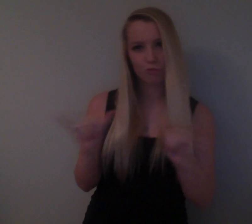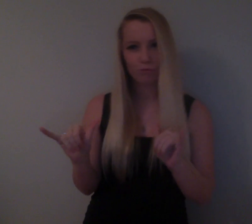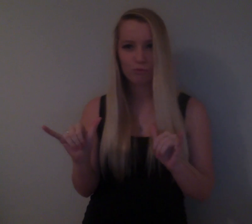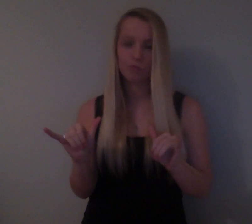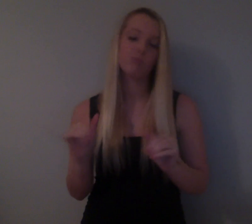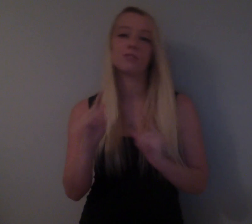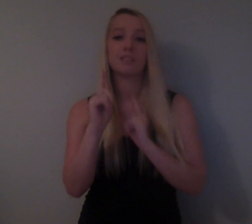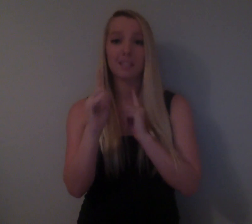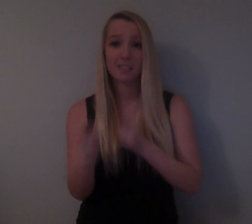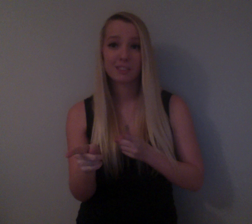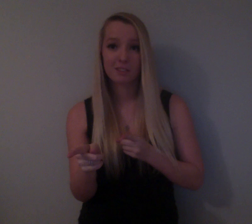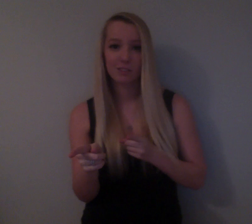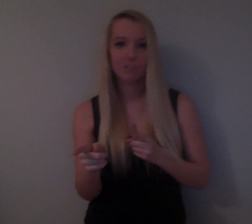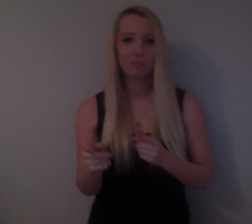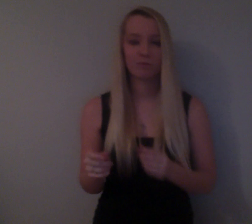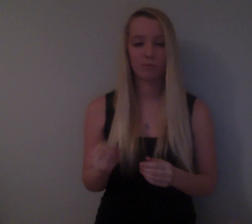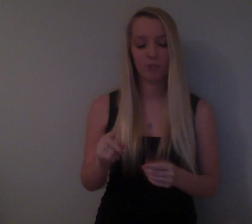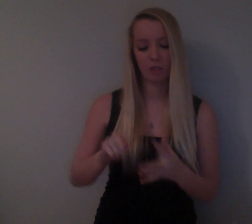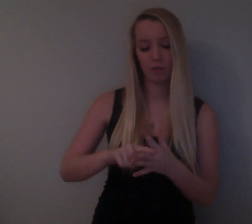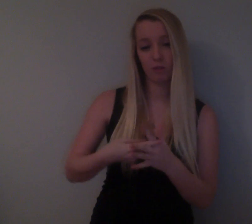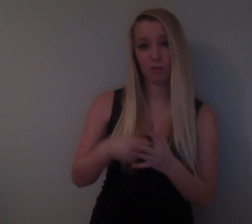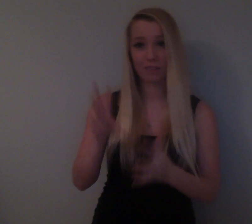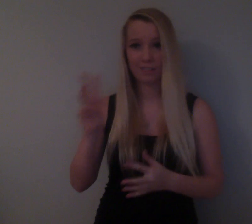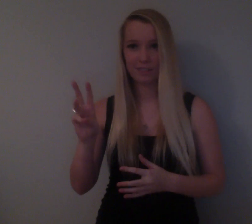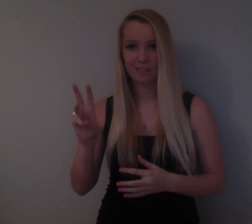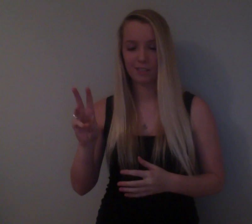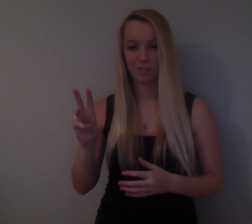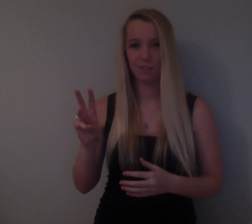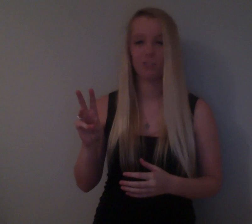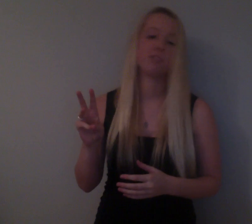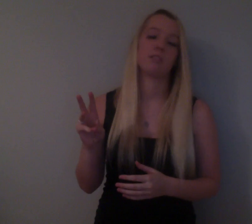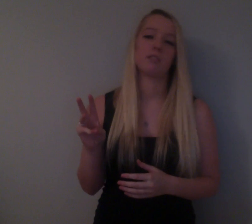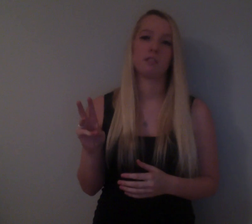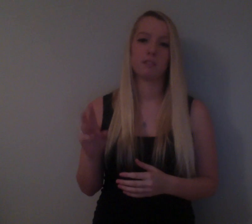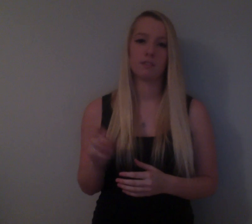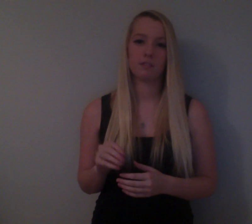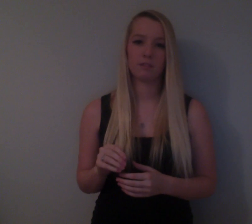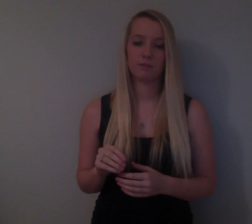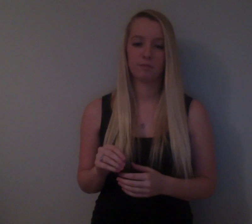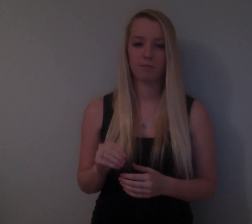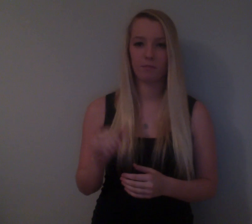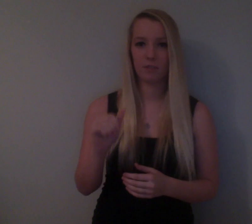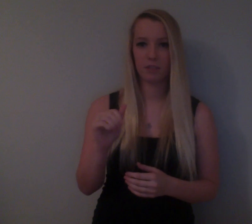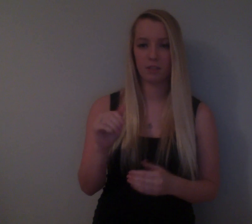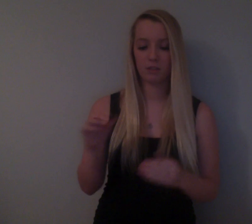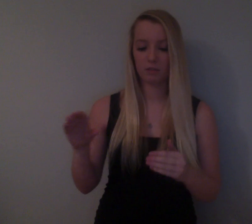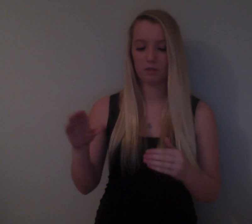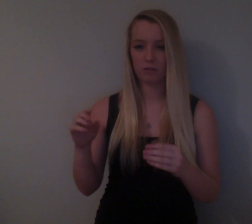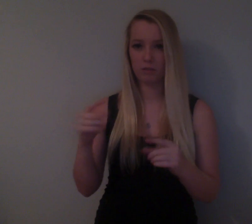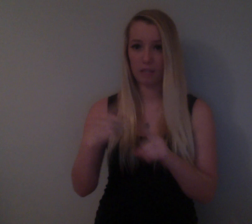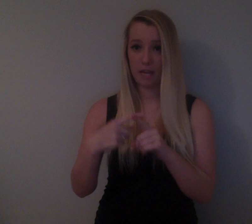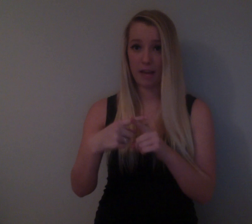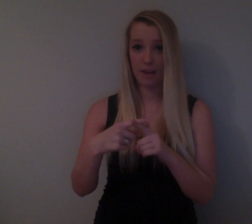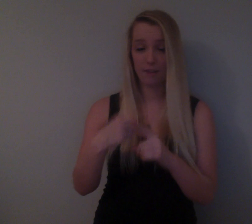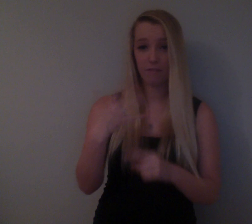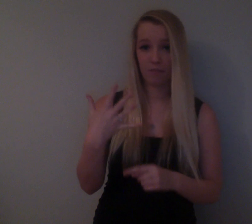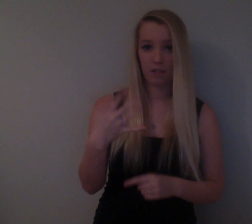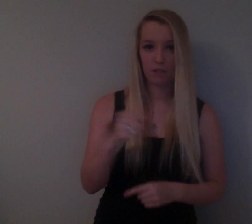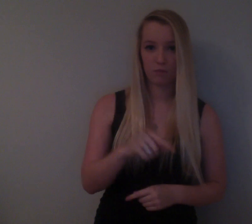start at 6, right? Ignore the yellow for now and add 5 to it. 1, 2,